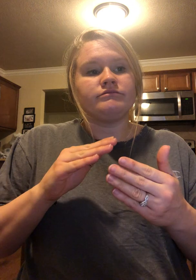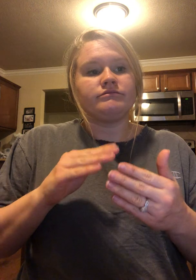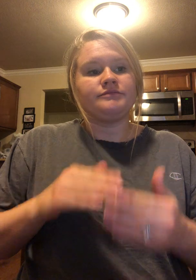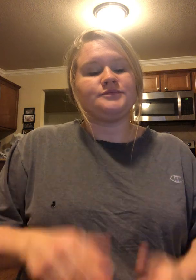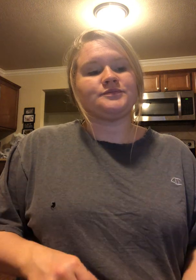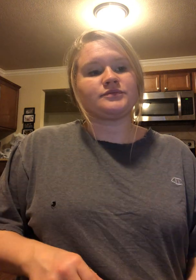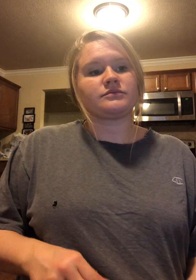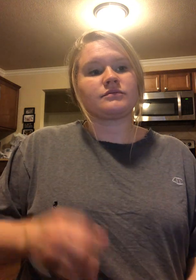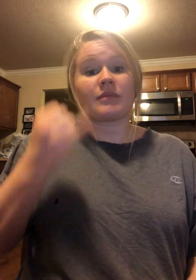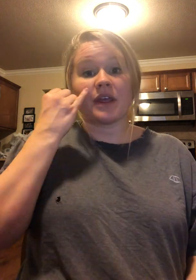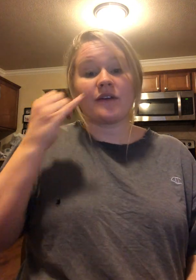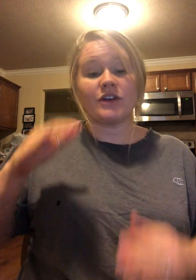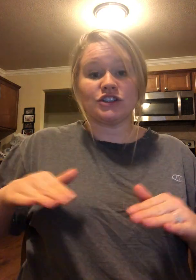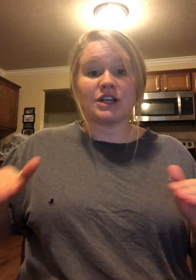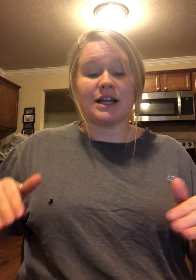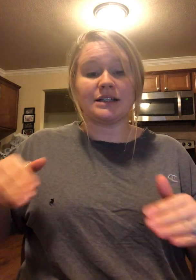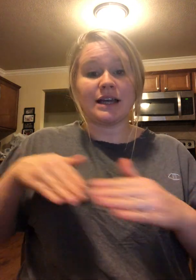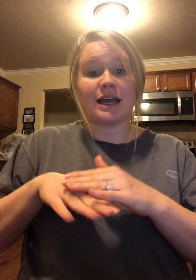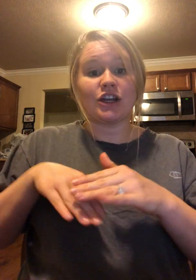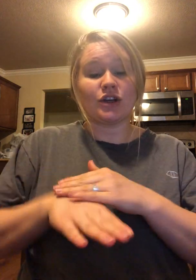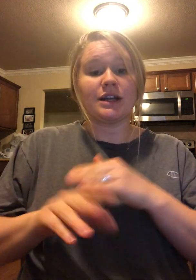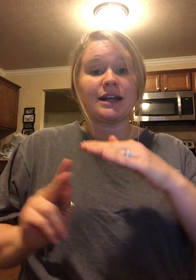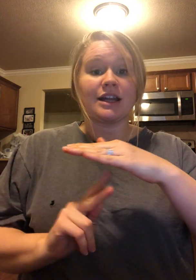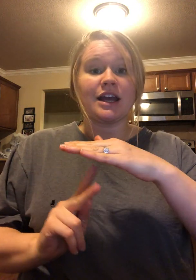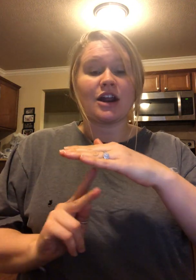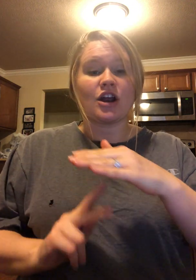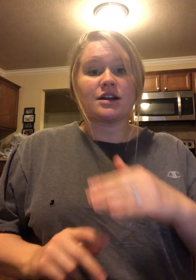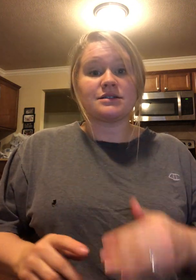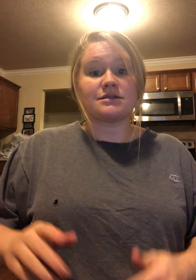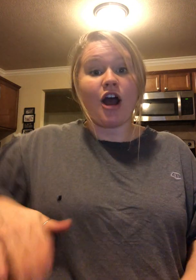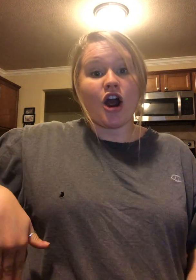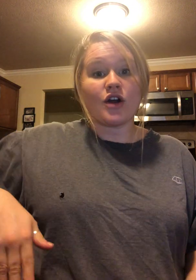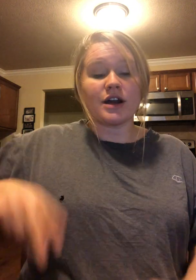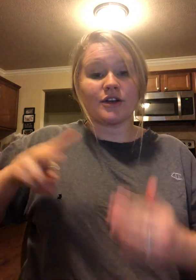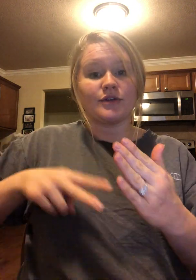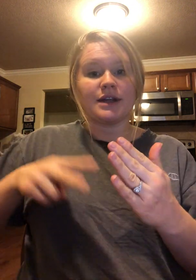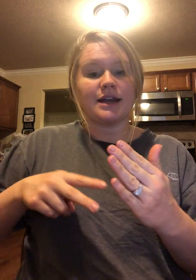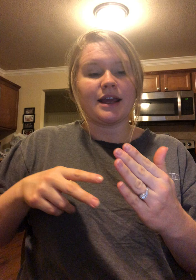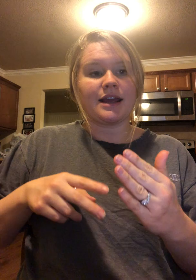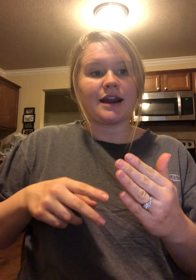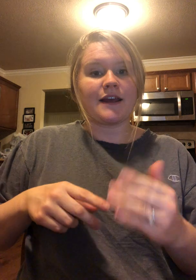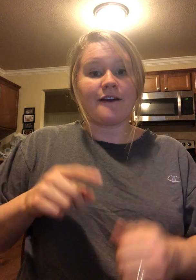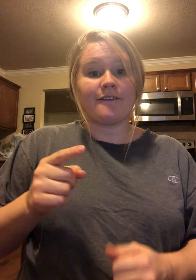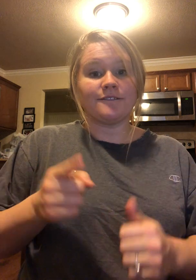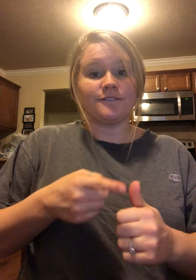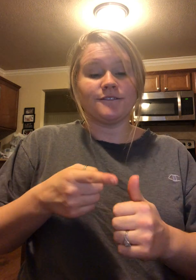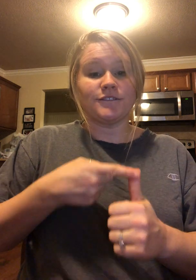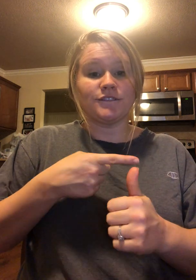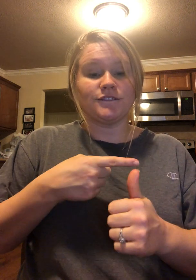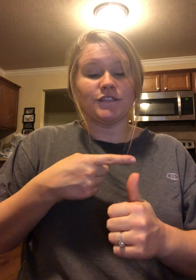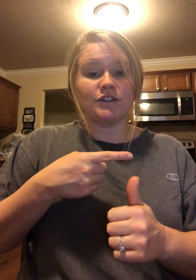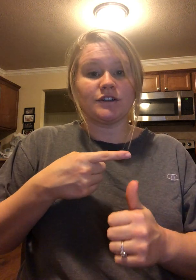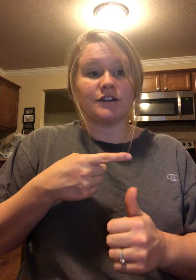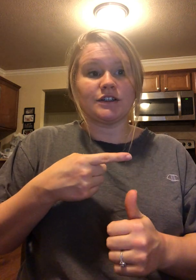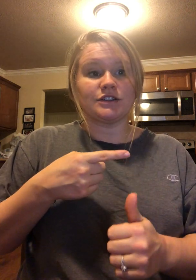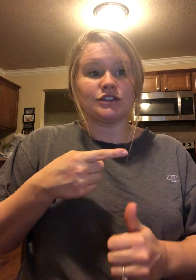kindergarten is already reading at a first grade level, it doesn't mean we hold their learning back to wait for the rest